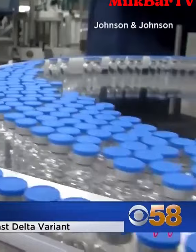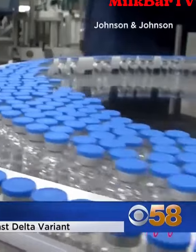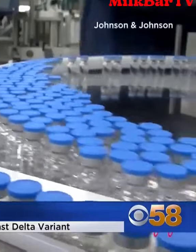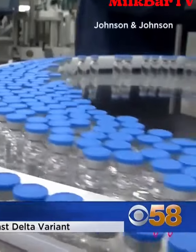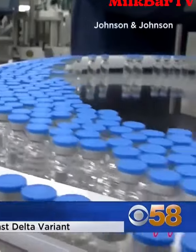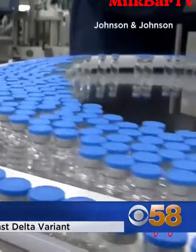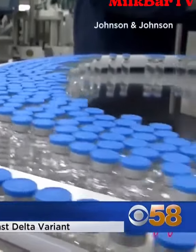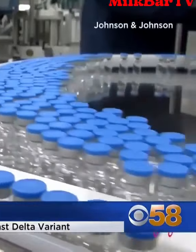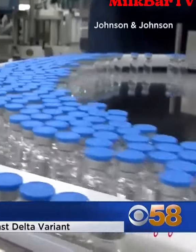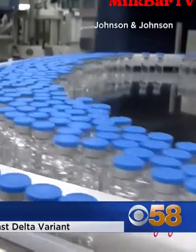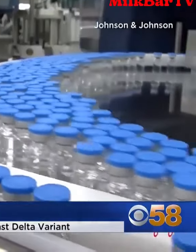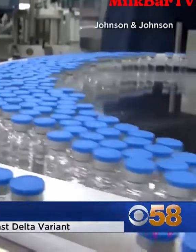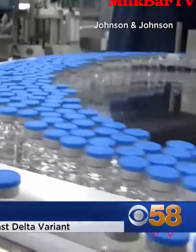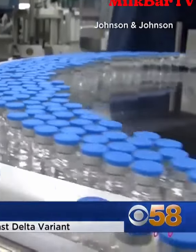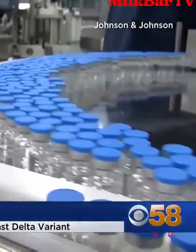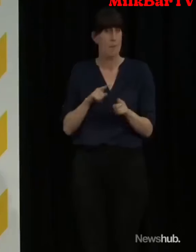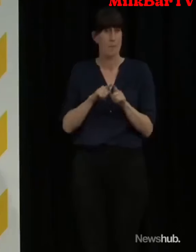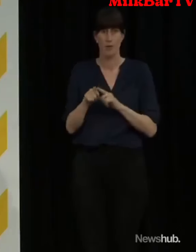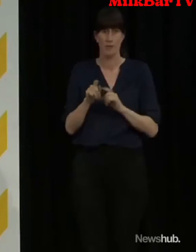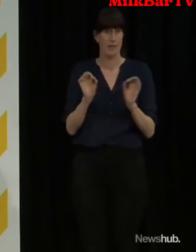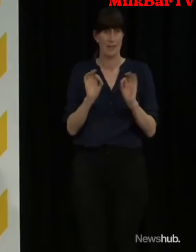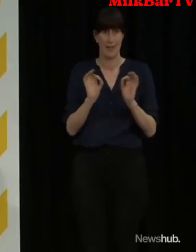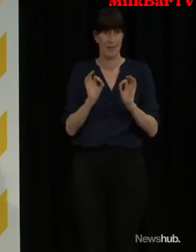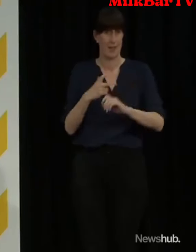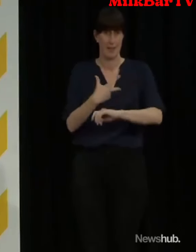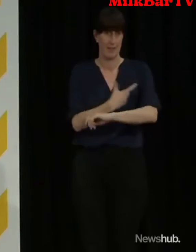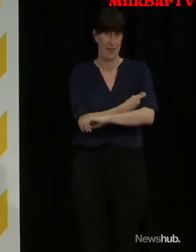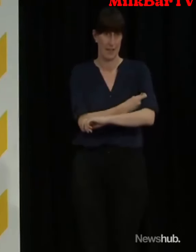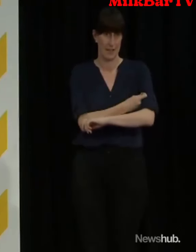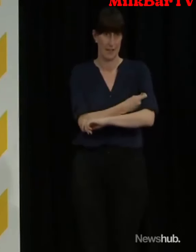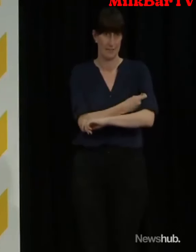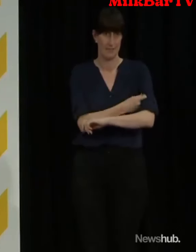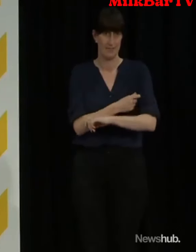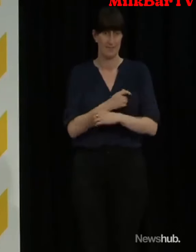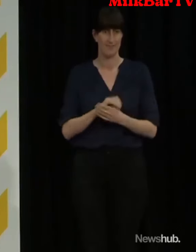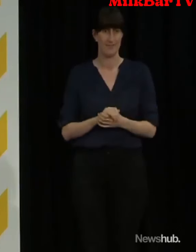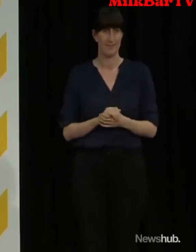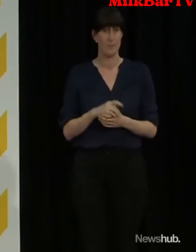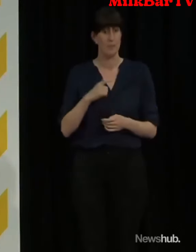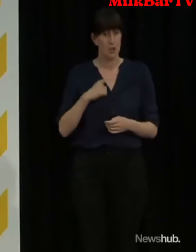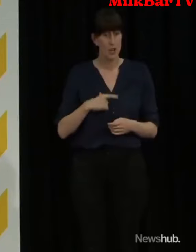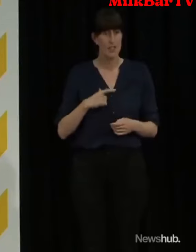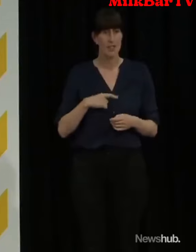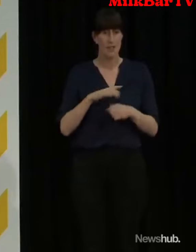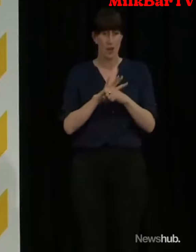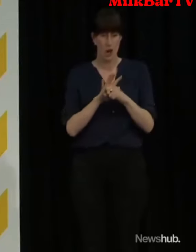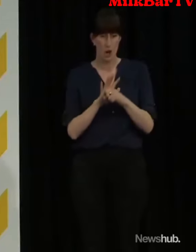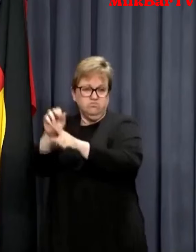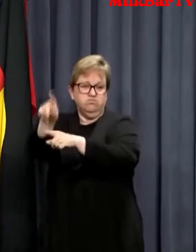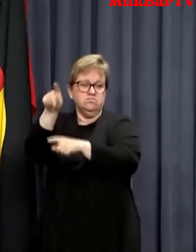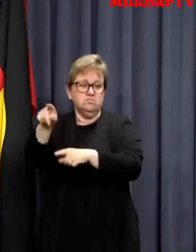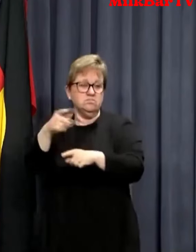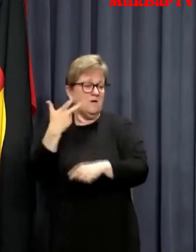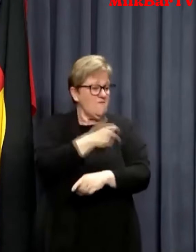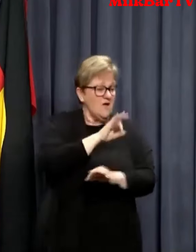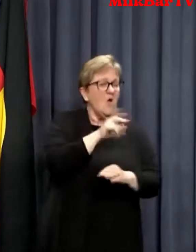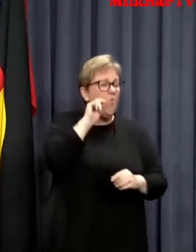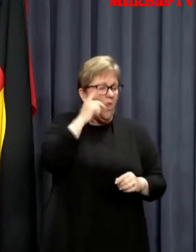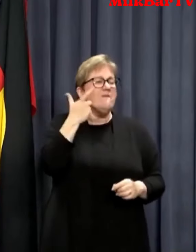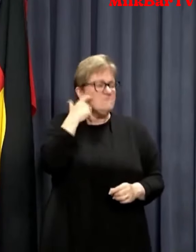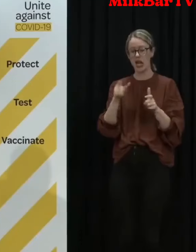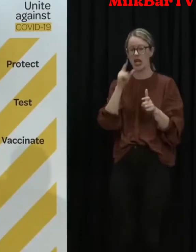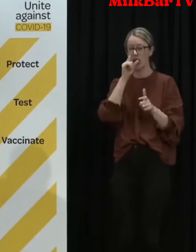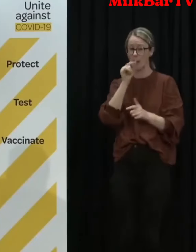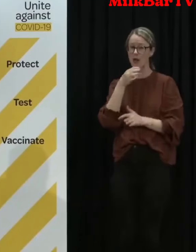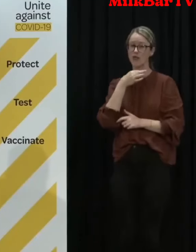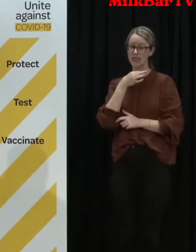vaccinated. If you're unvaccinated, it will find you. The virus is literally finding unvaccinated people. It will find the